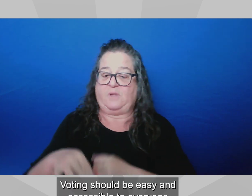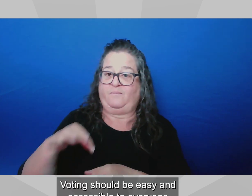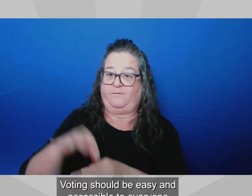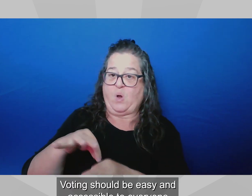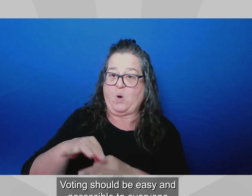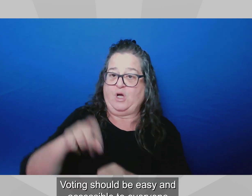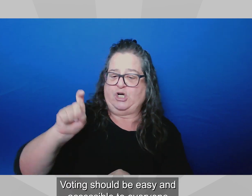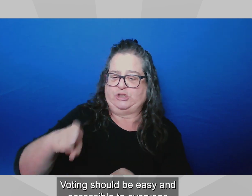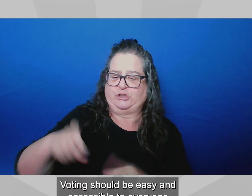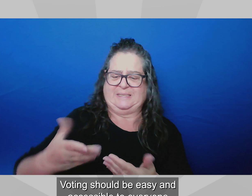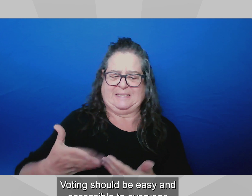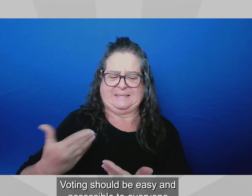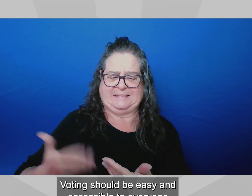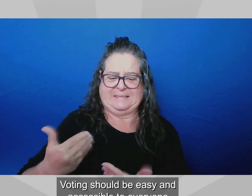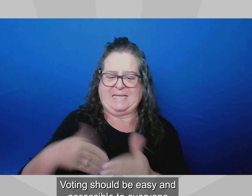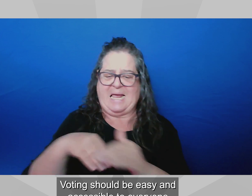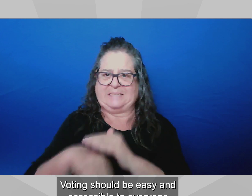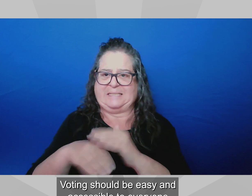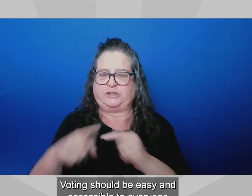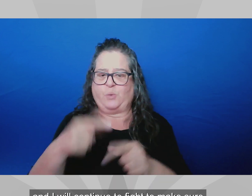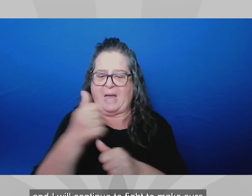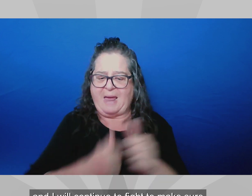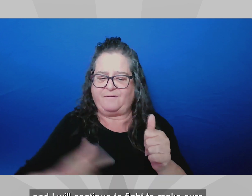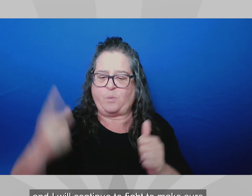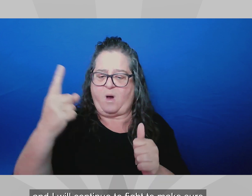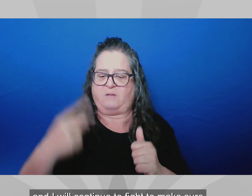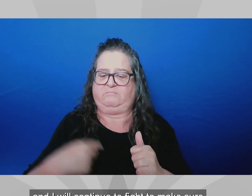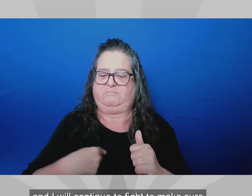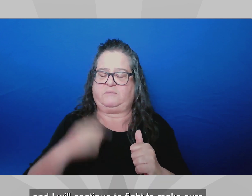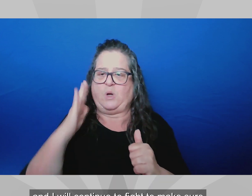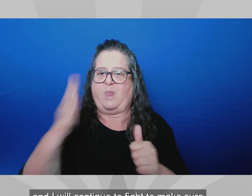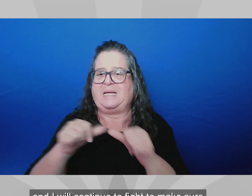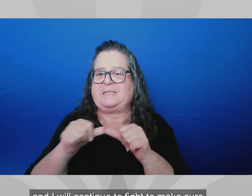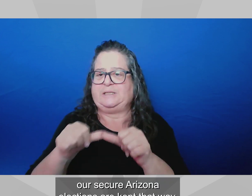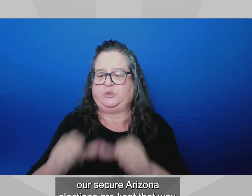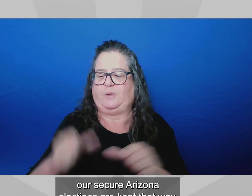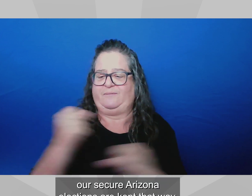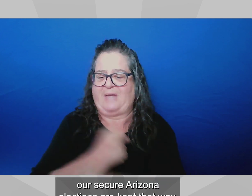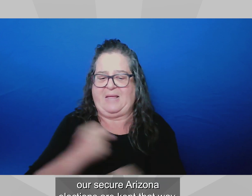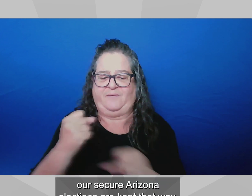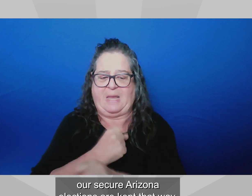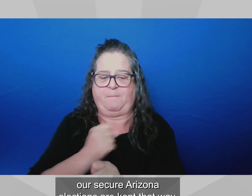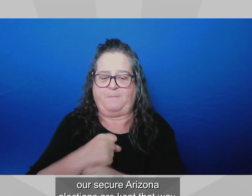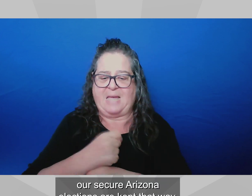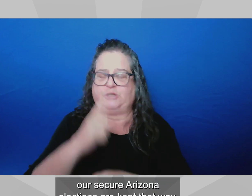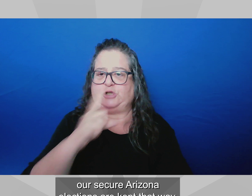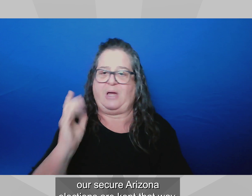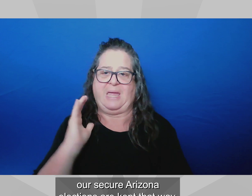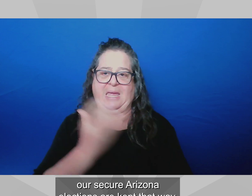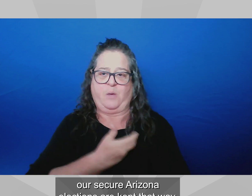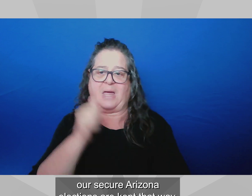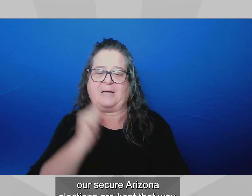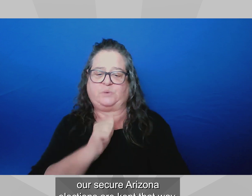Voting should be easy and accessible to everyone, and I will continue to fight to make sure our secure Arizona